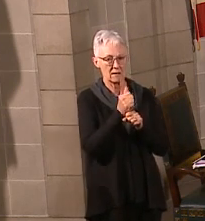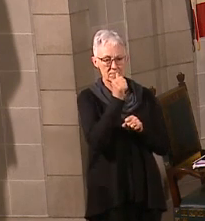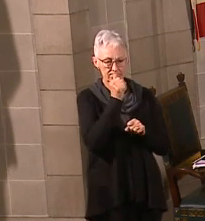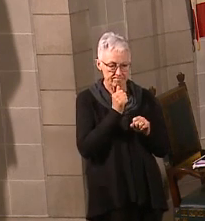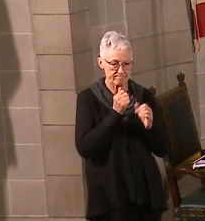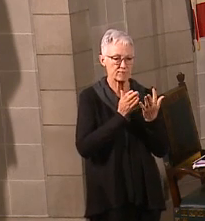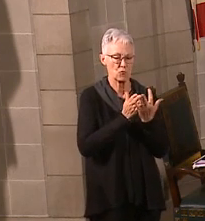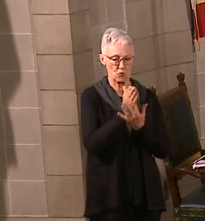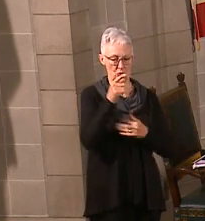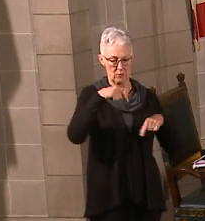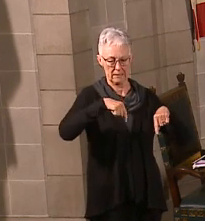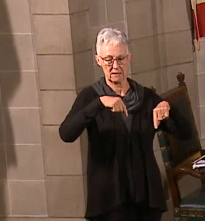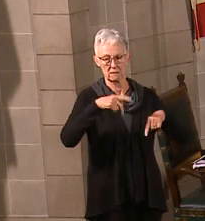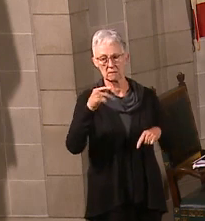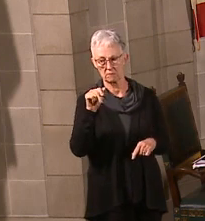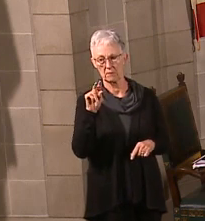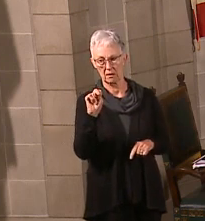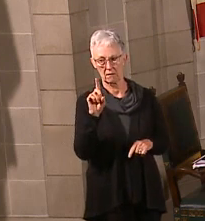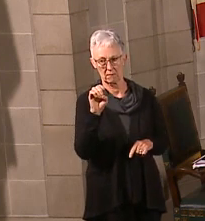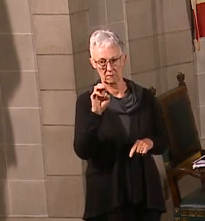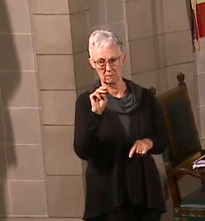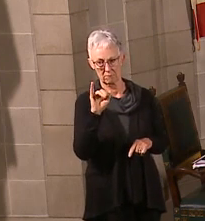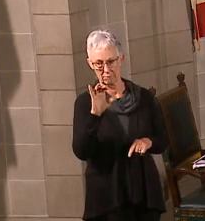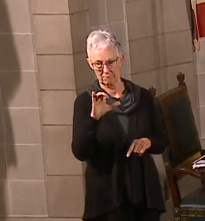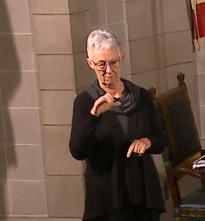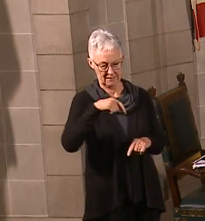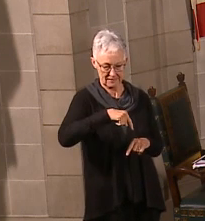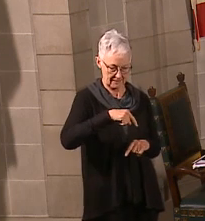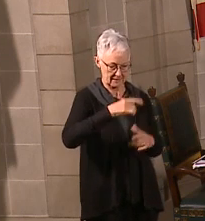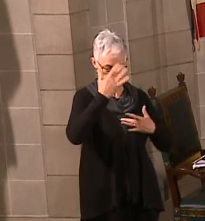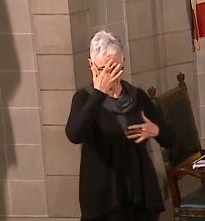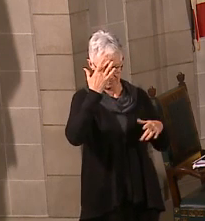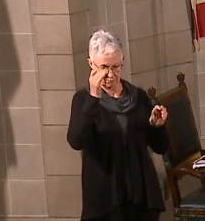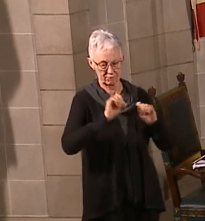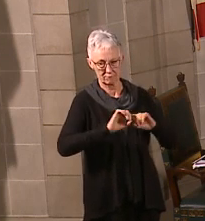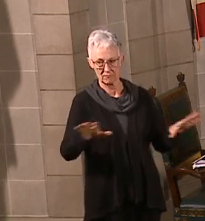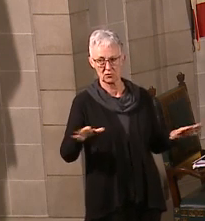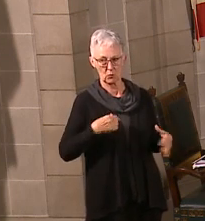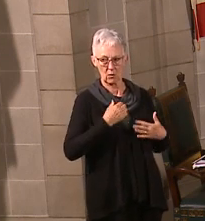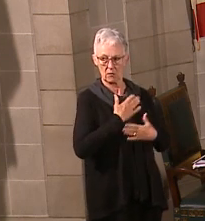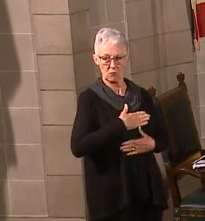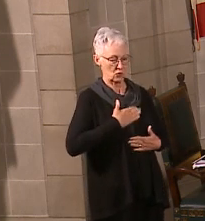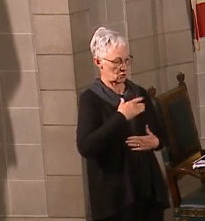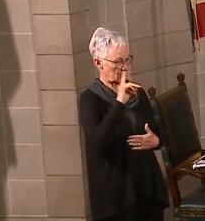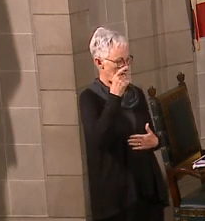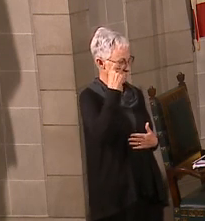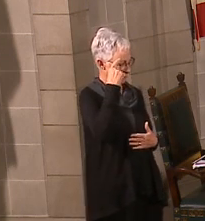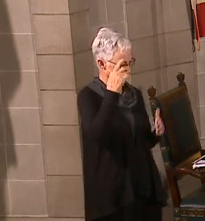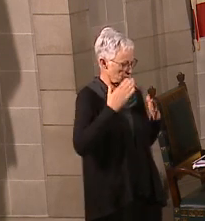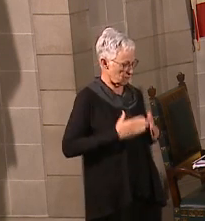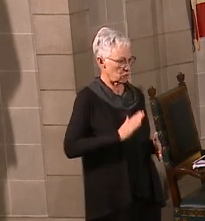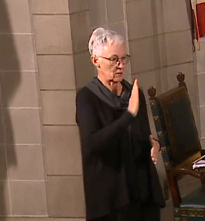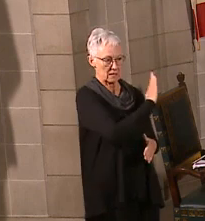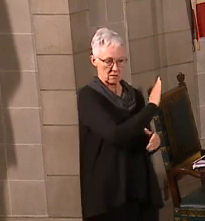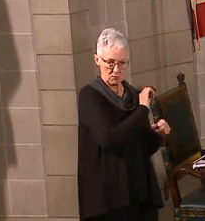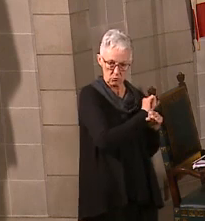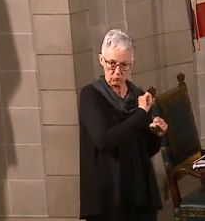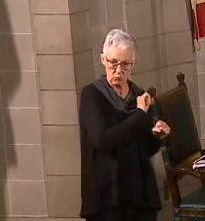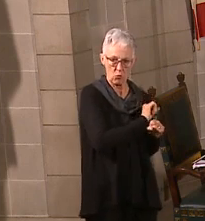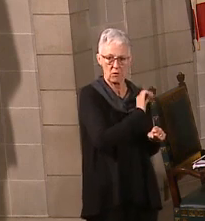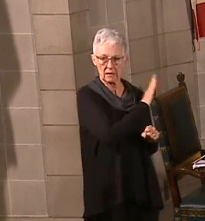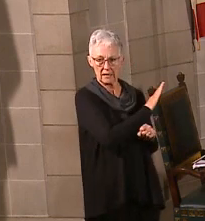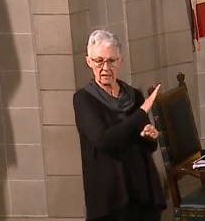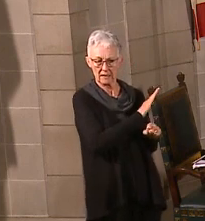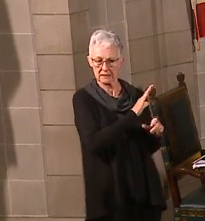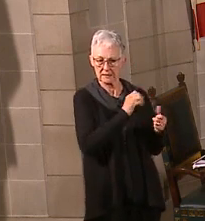really appreciate what the governor's done to provide leadership in this space and continue to appreciate working with him and working with everyone that's come together.